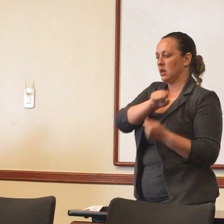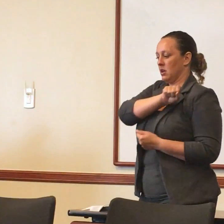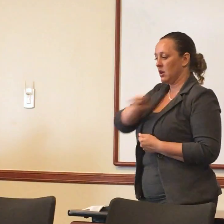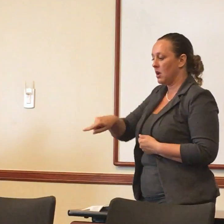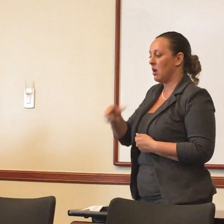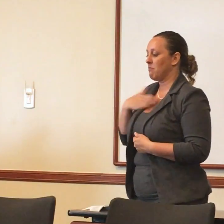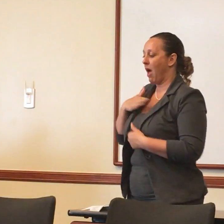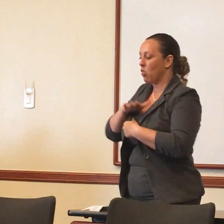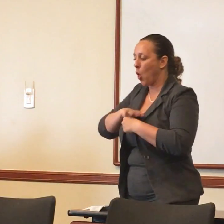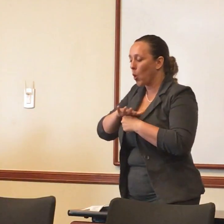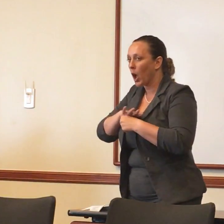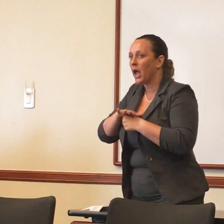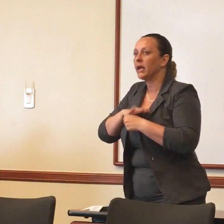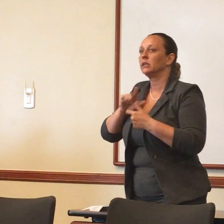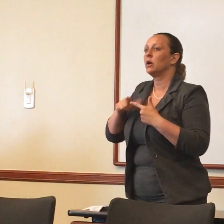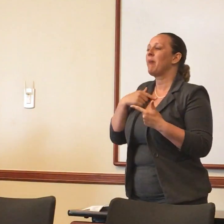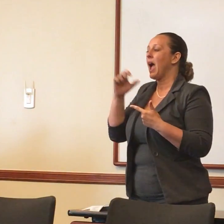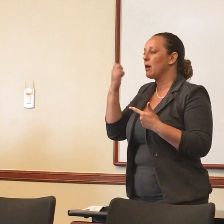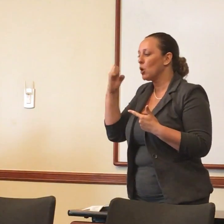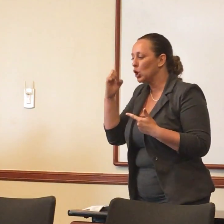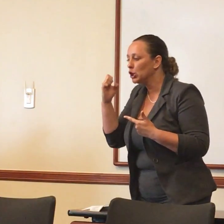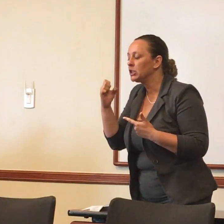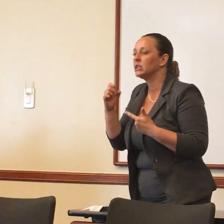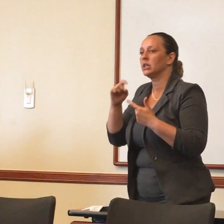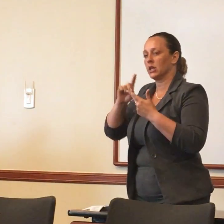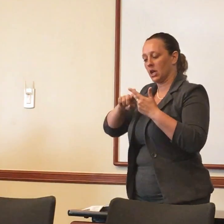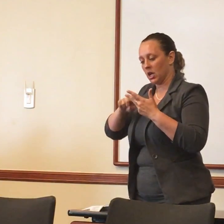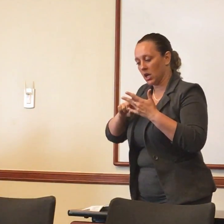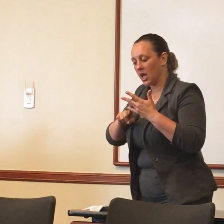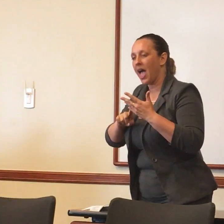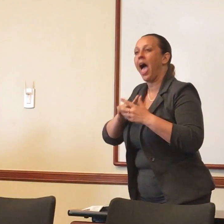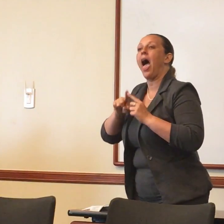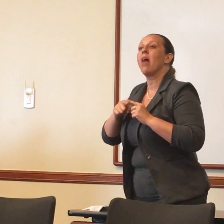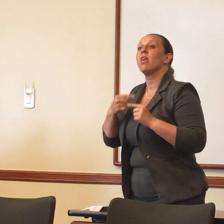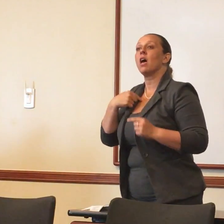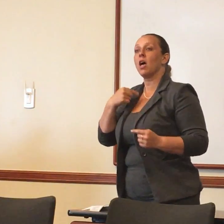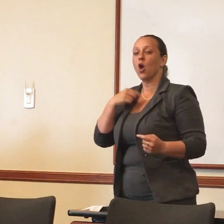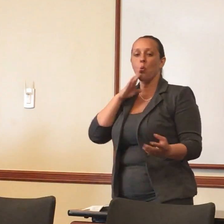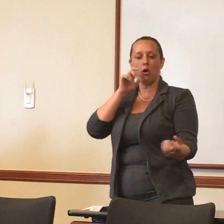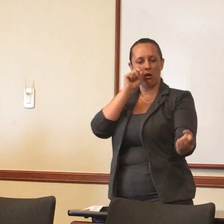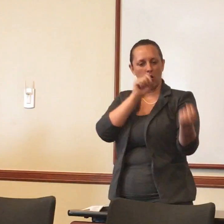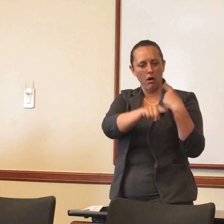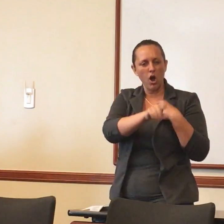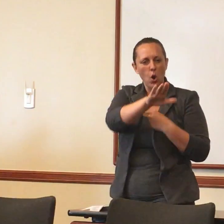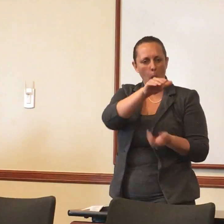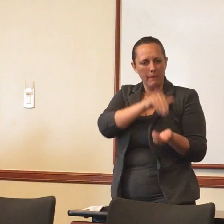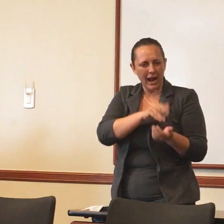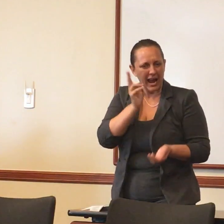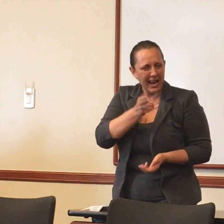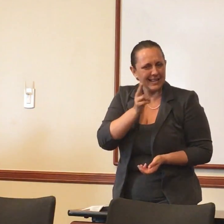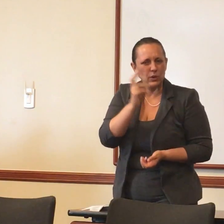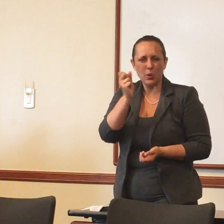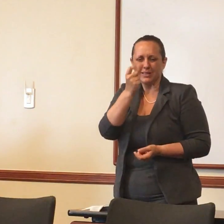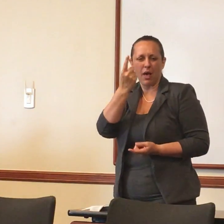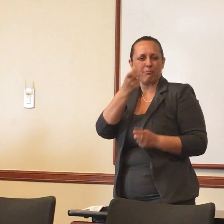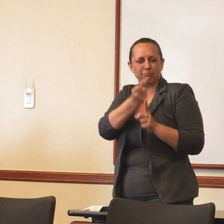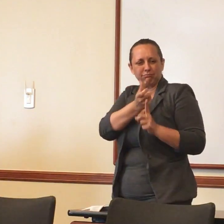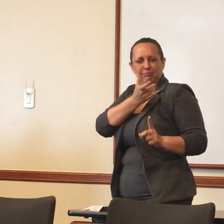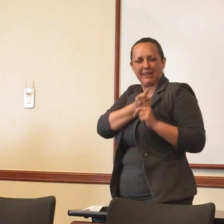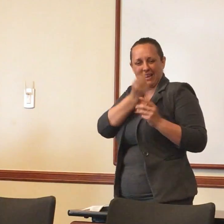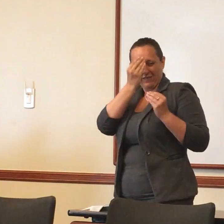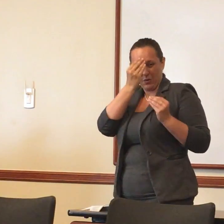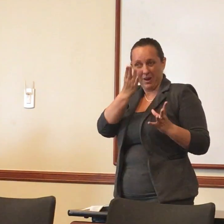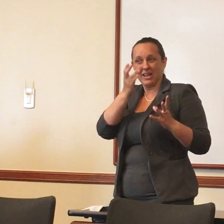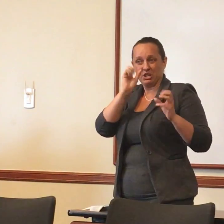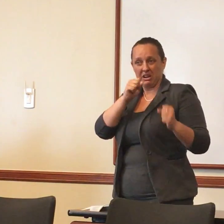an emergency. They'll want to ask me questions back and forth about Yes. a medical history or something else about